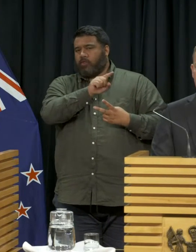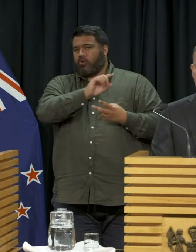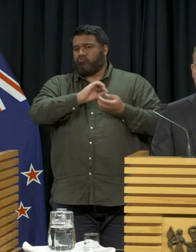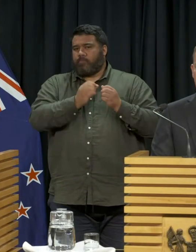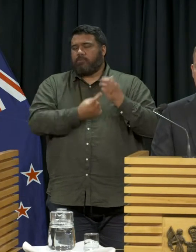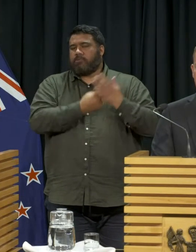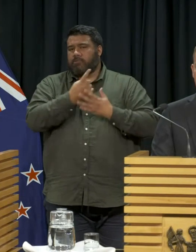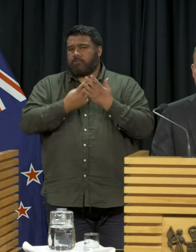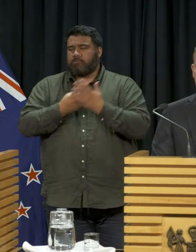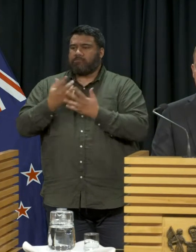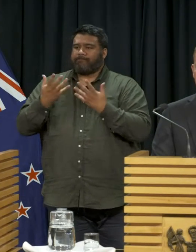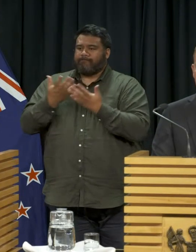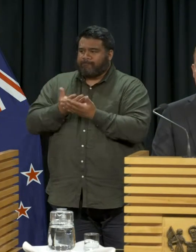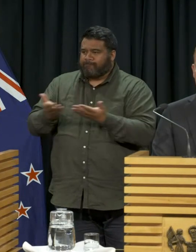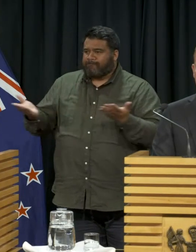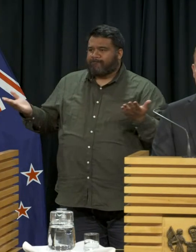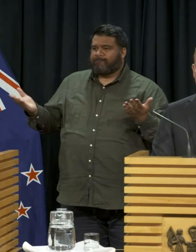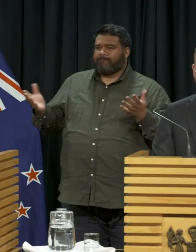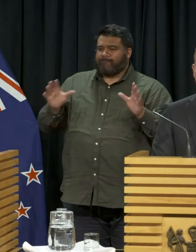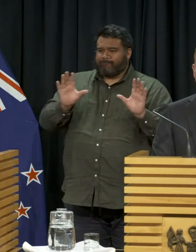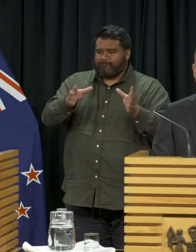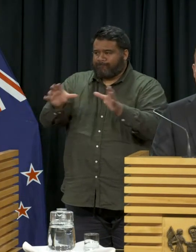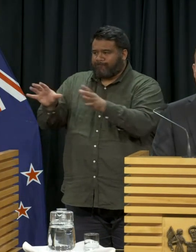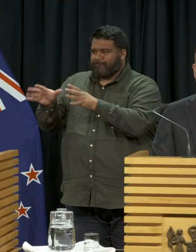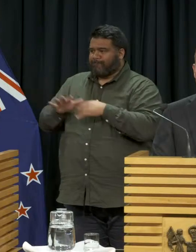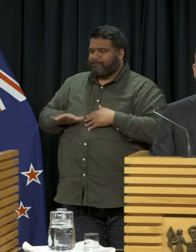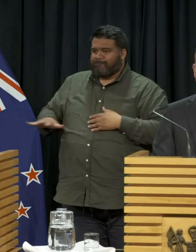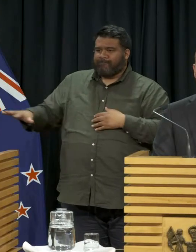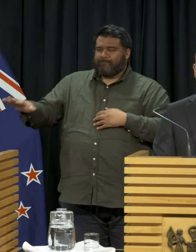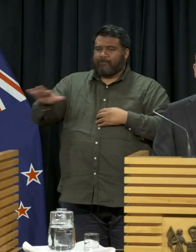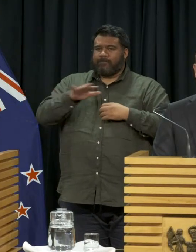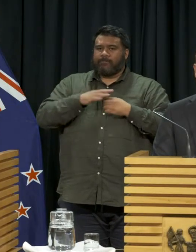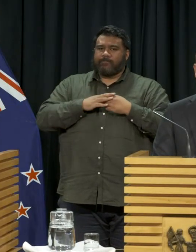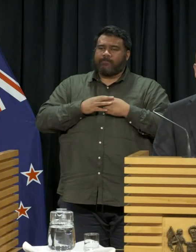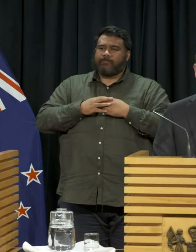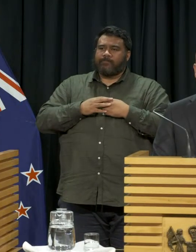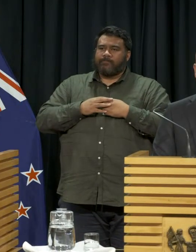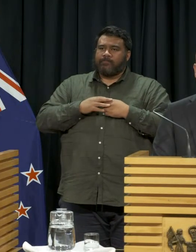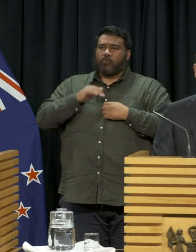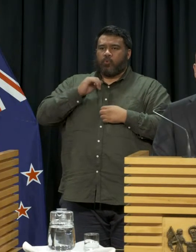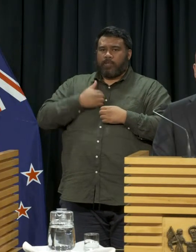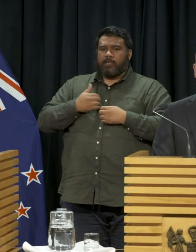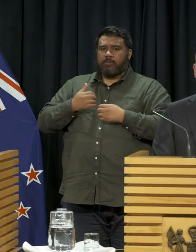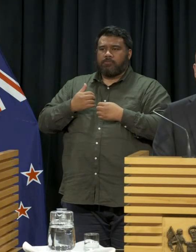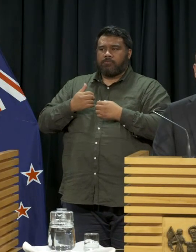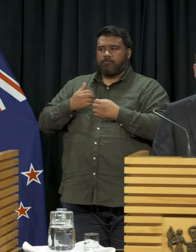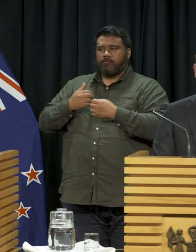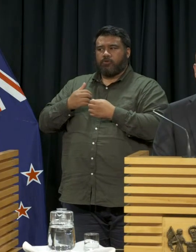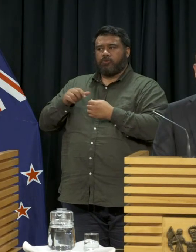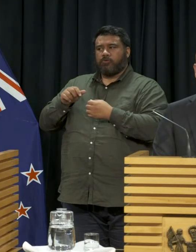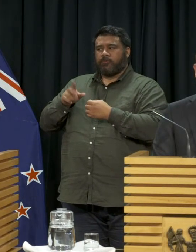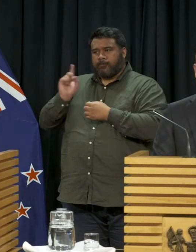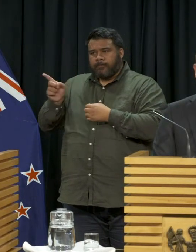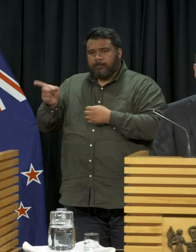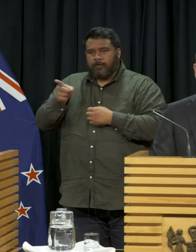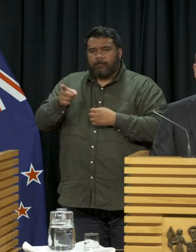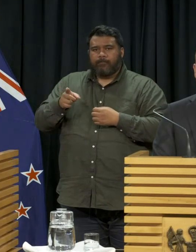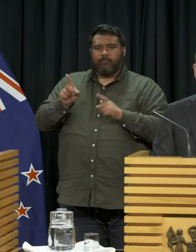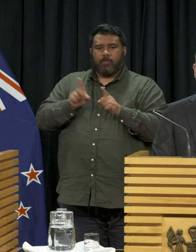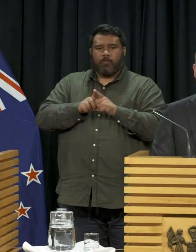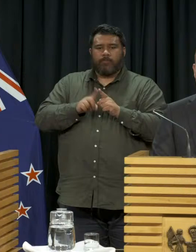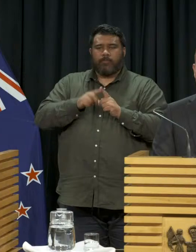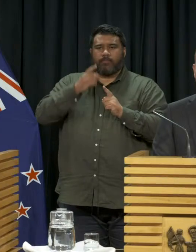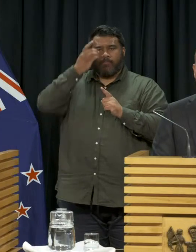done amongst those particularly who are not the suppliers, who we still believe we need to go hard against, but those who are found to be